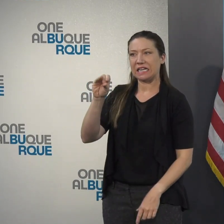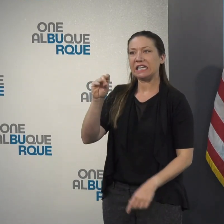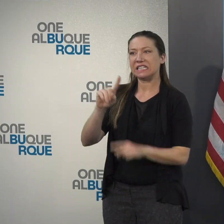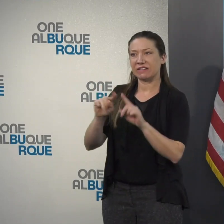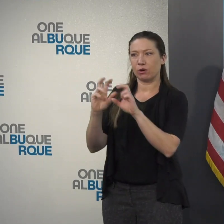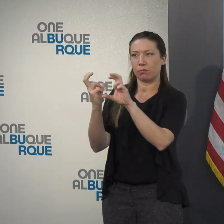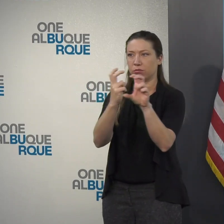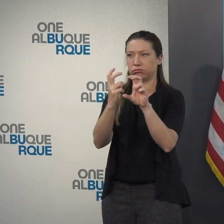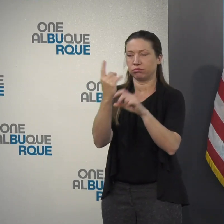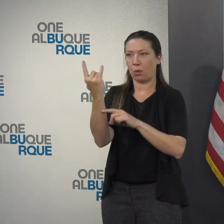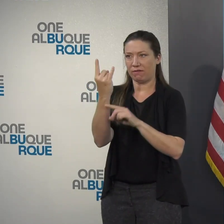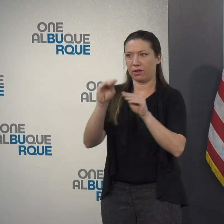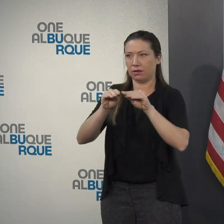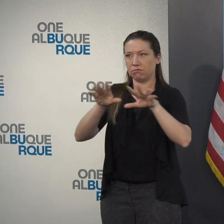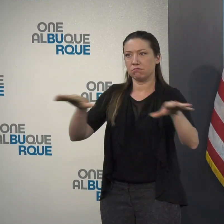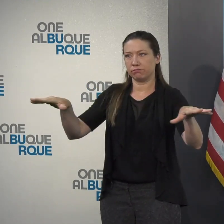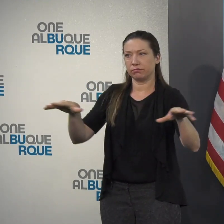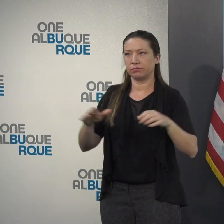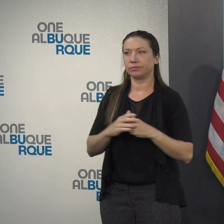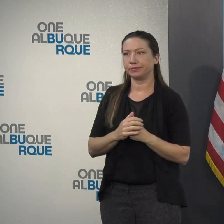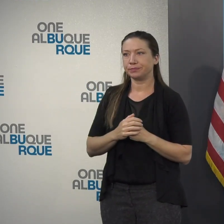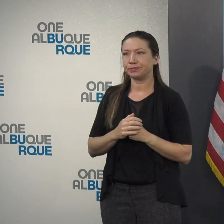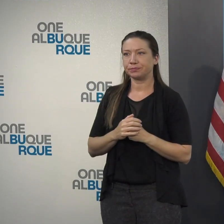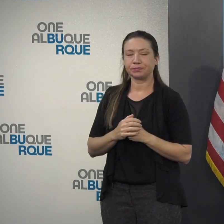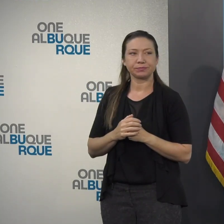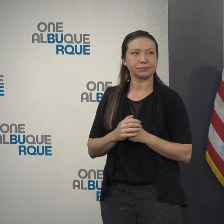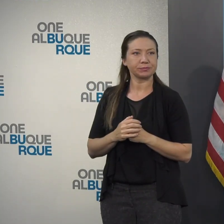those details.